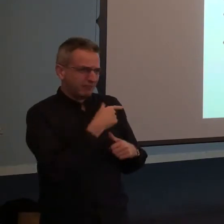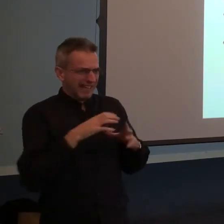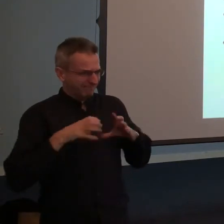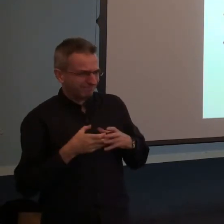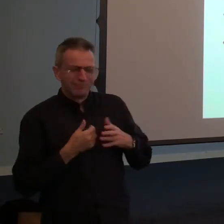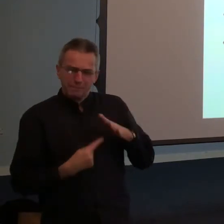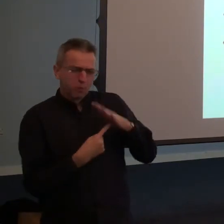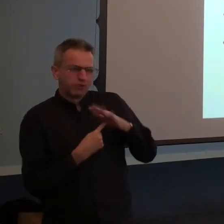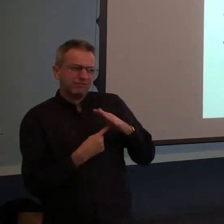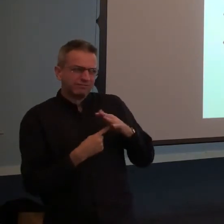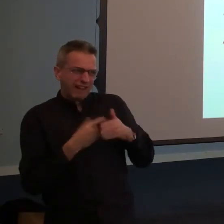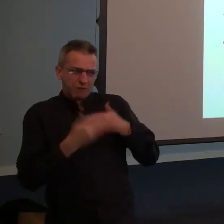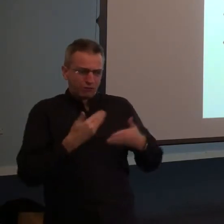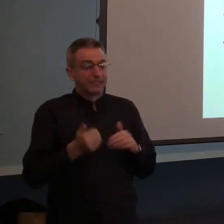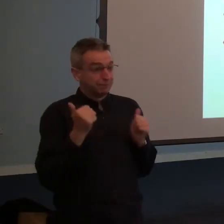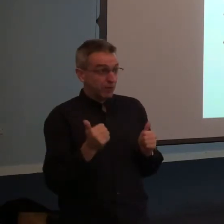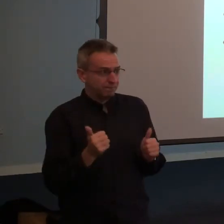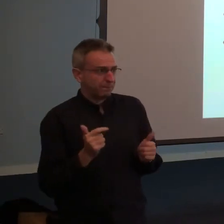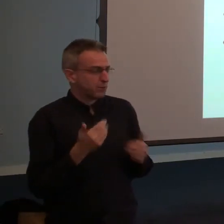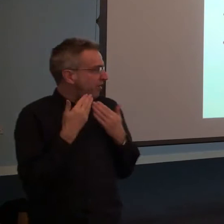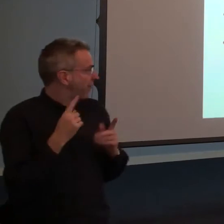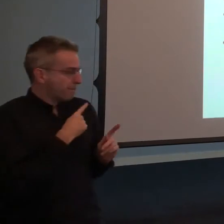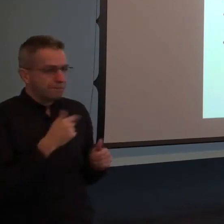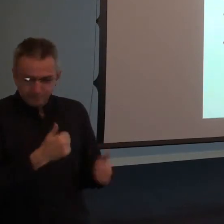by saying thank you to all these people. They were a very important part of the process.